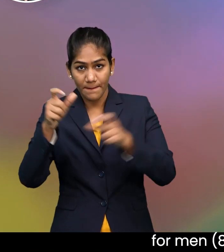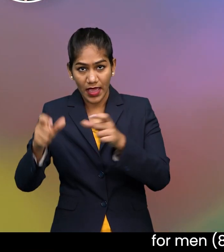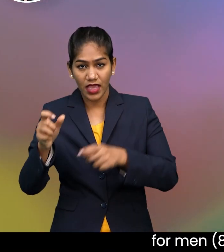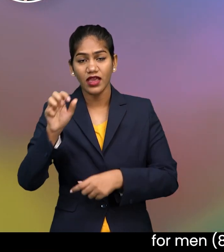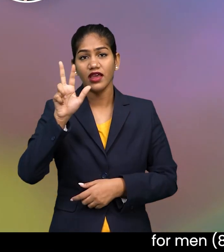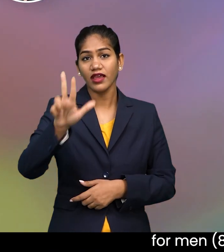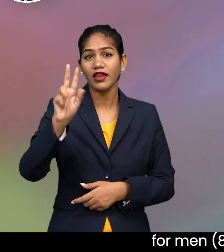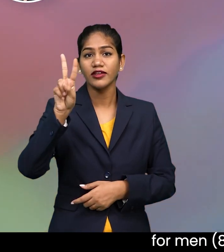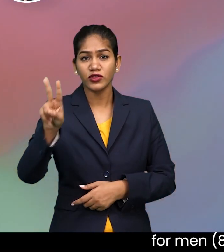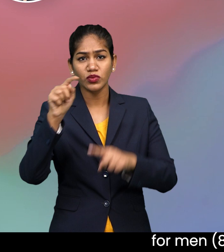and women,